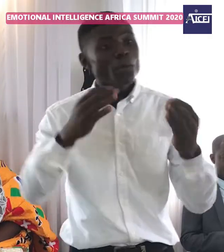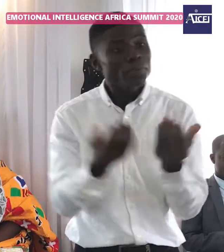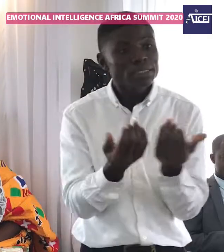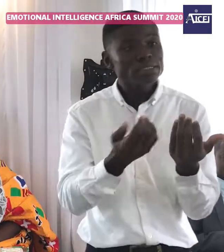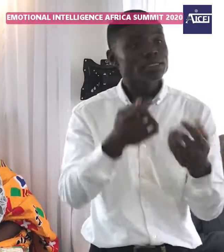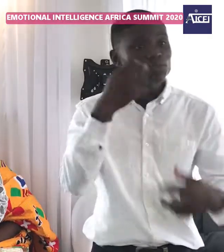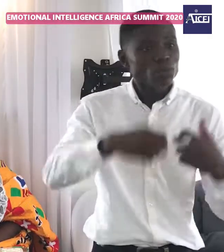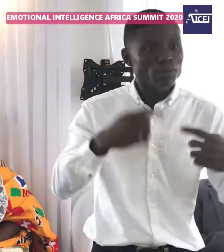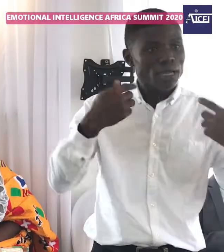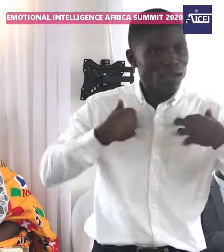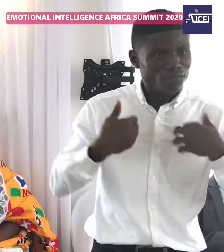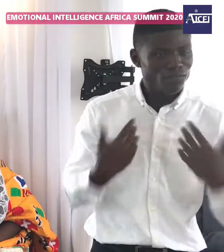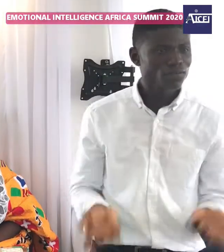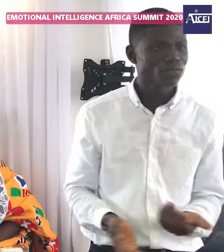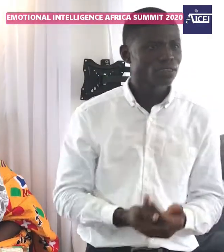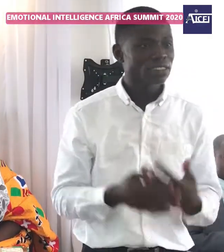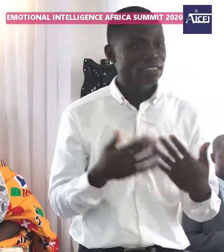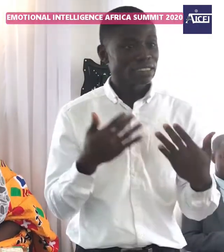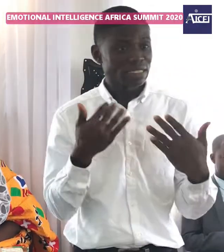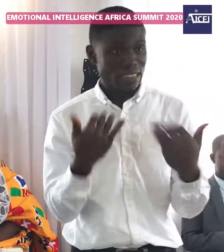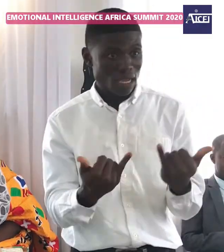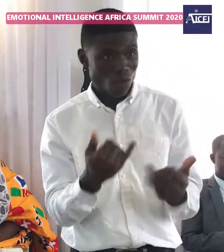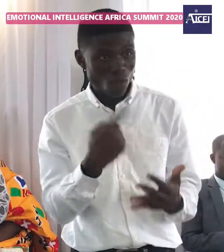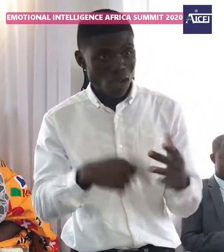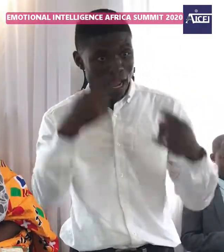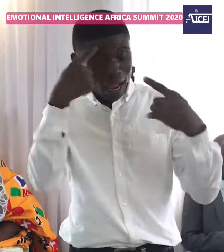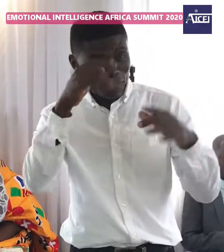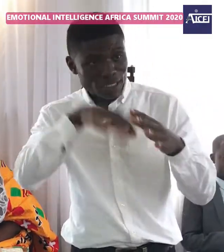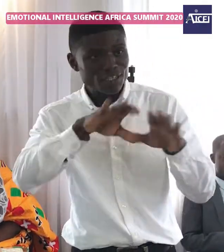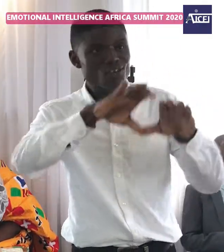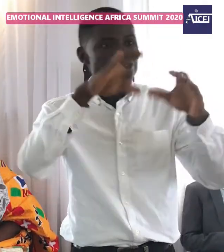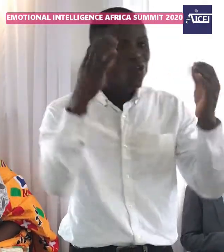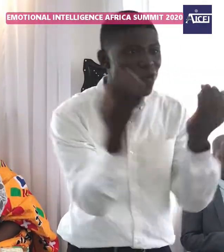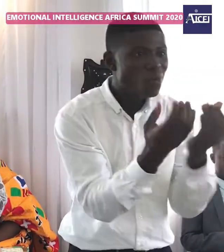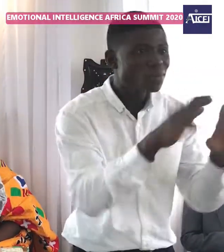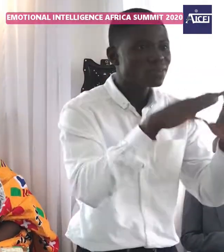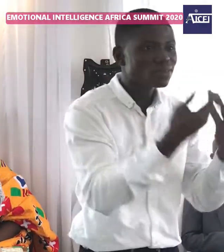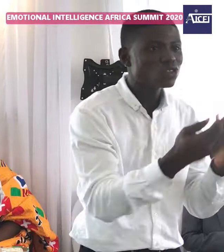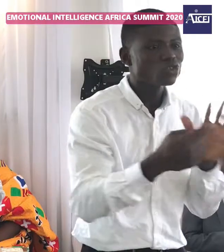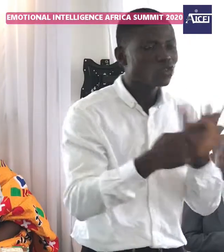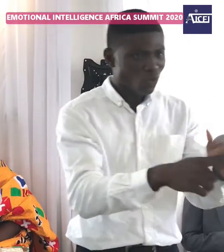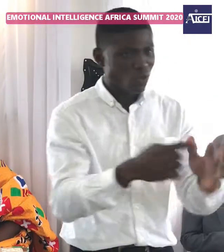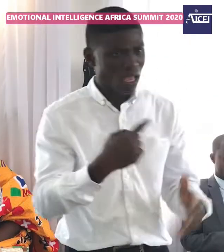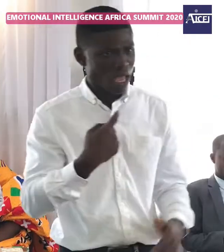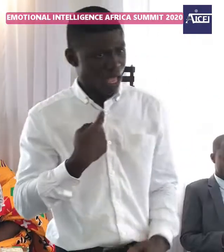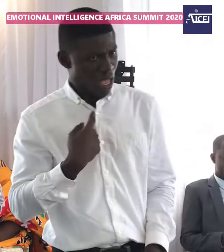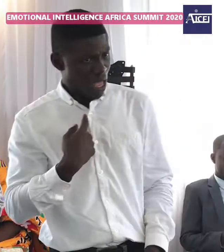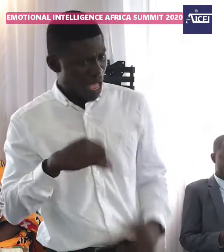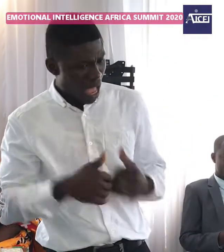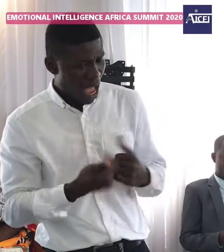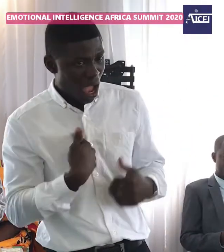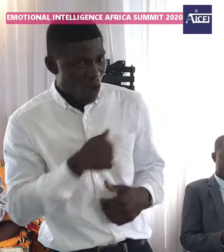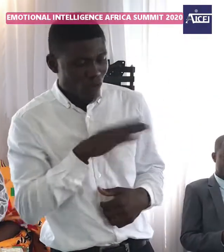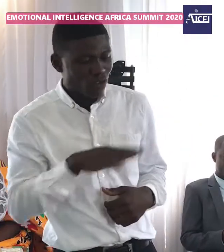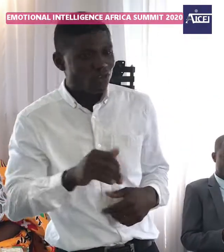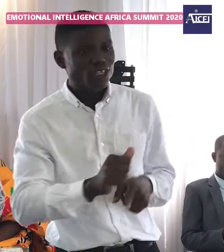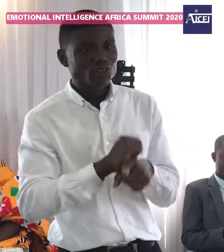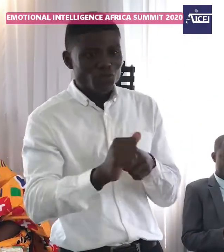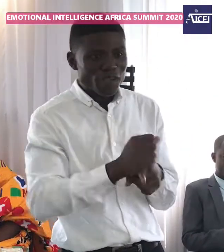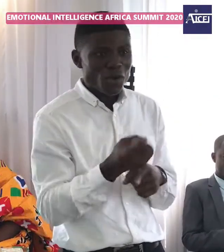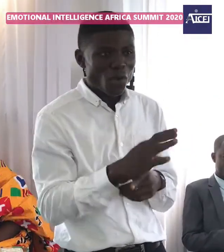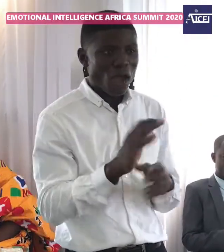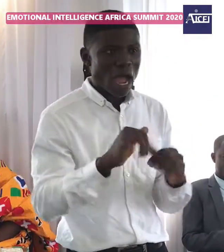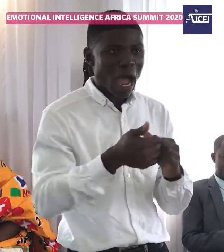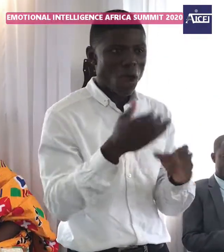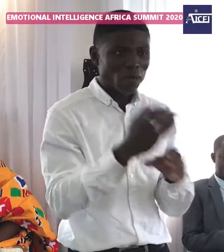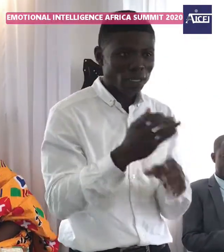What is happening in society currently is an indication of how our children are trained or raised. Now the